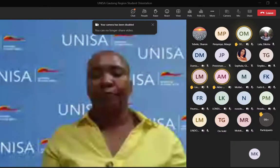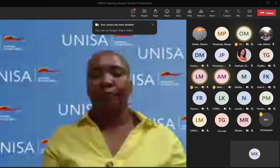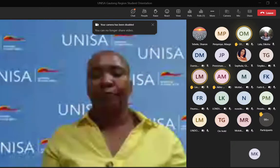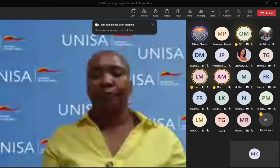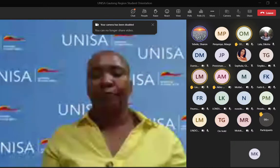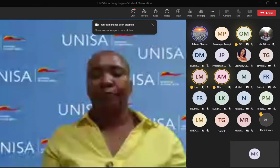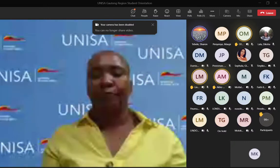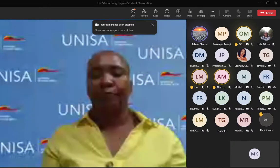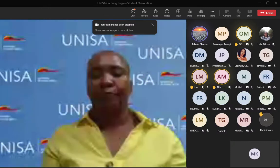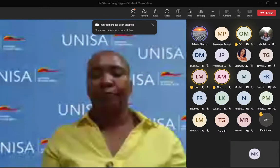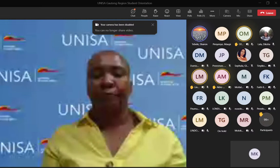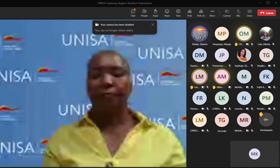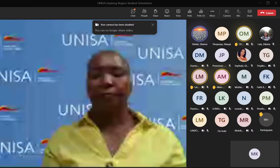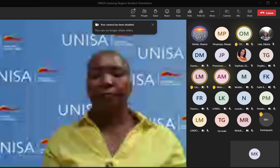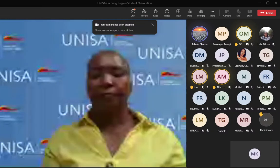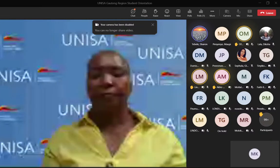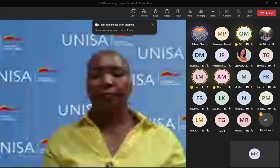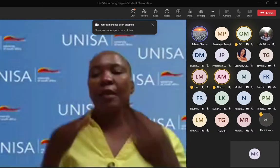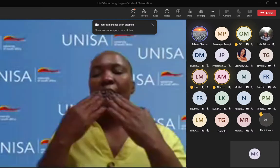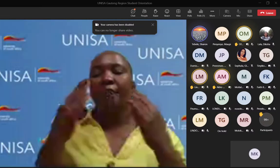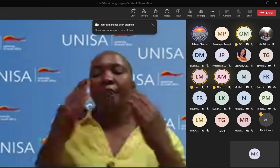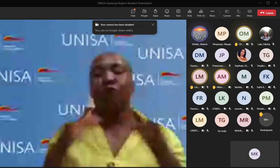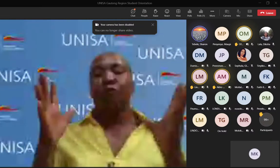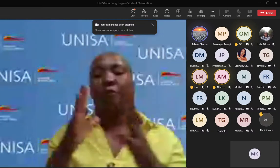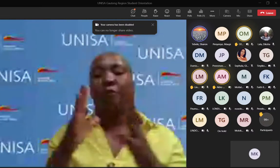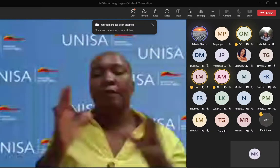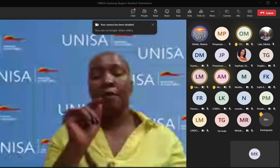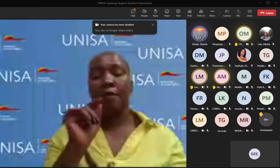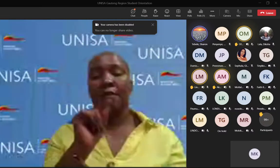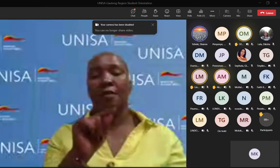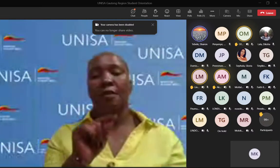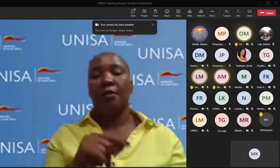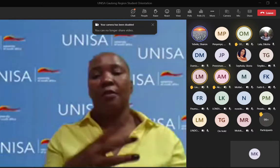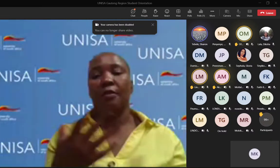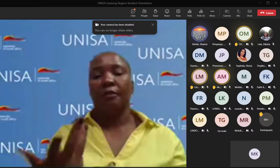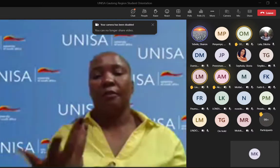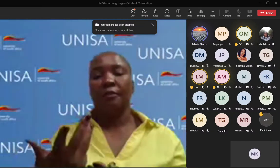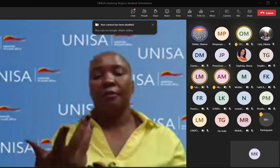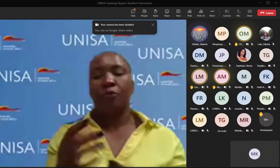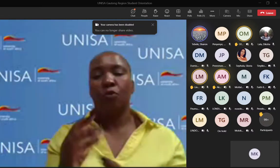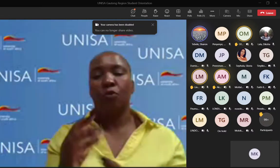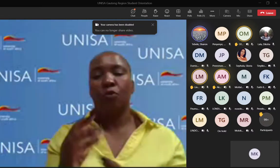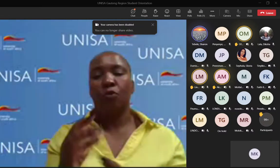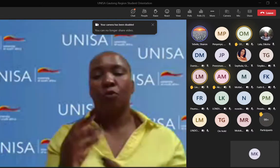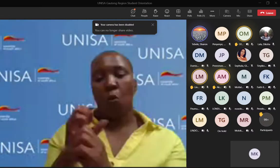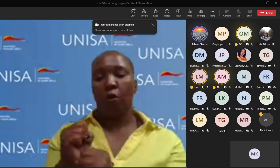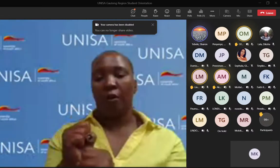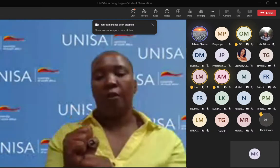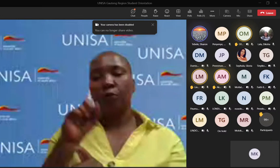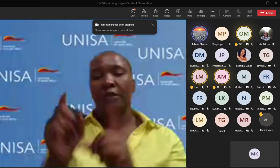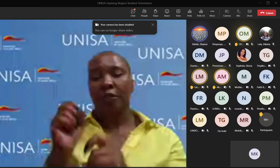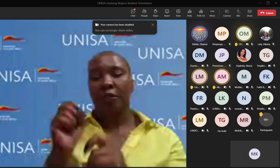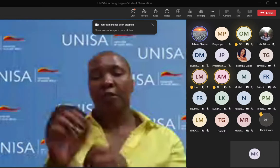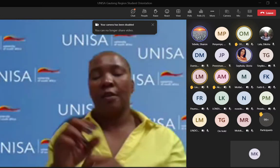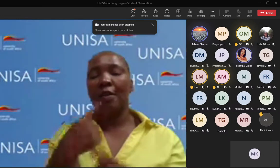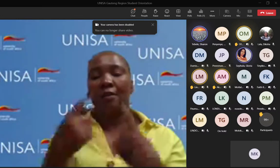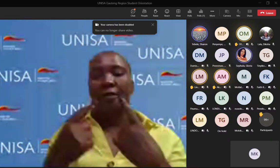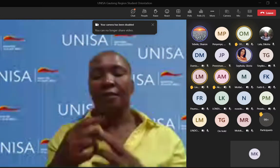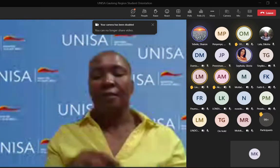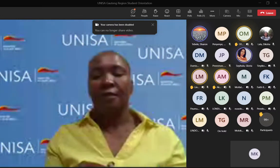all right thank you so much um for that I'm gonna close the Q a because we are running out of time but I